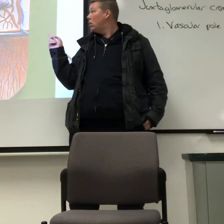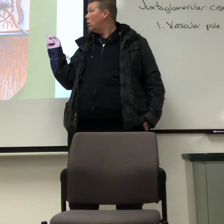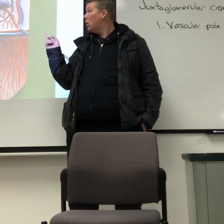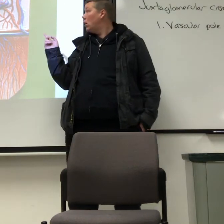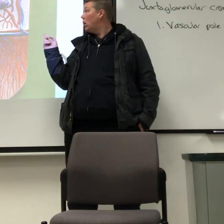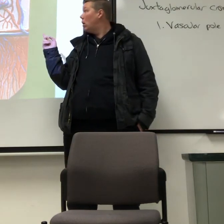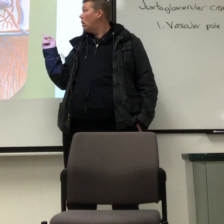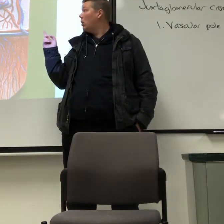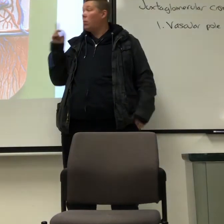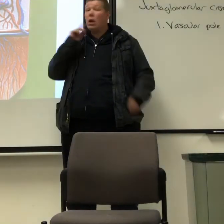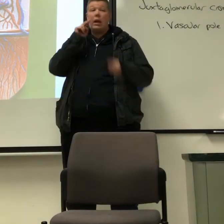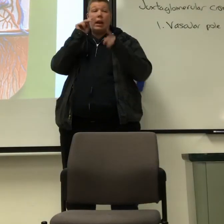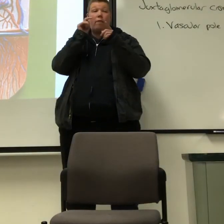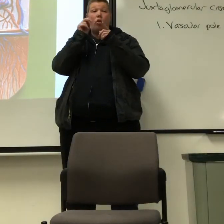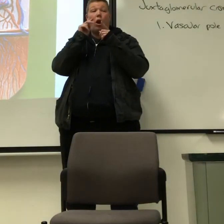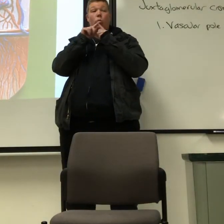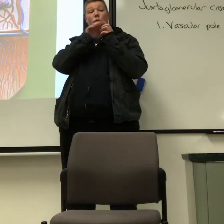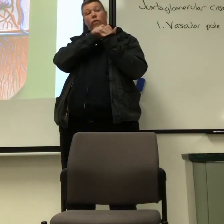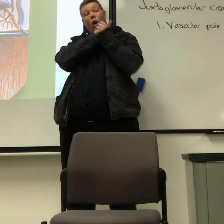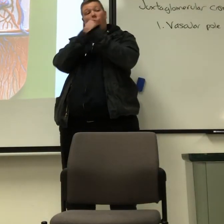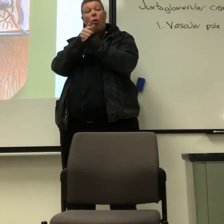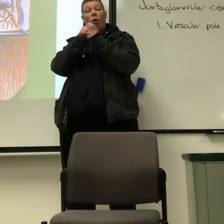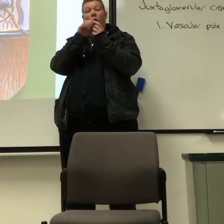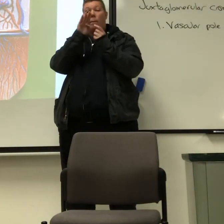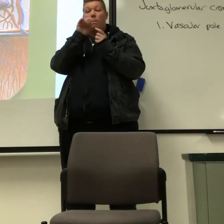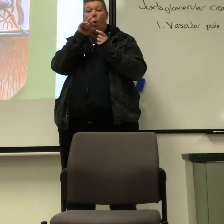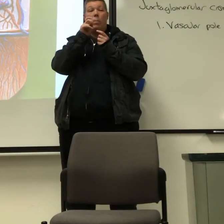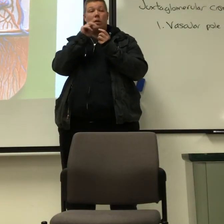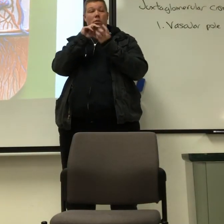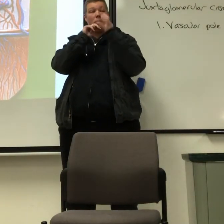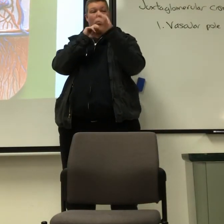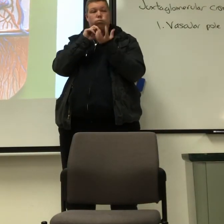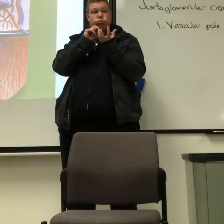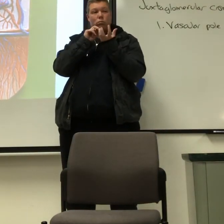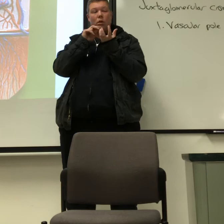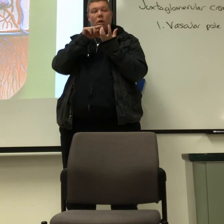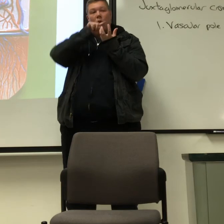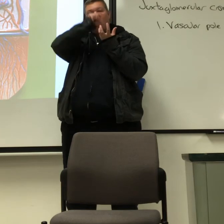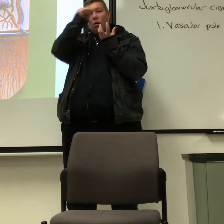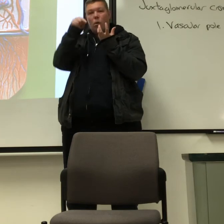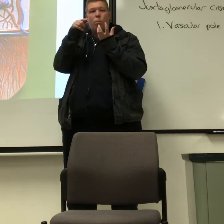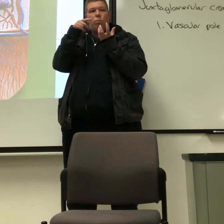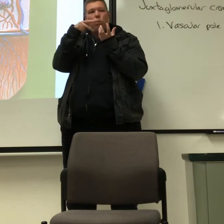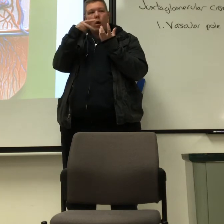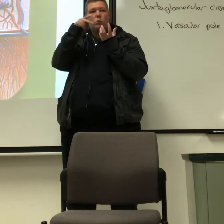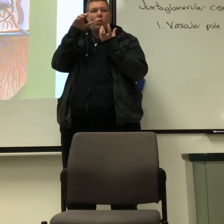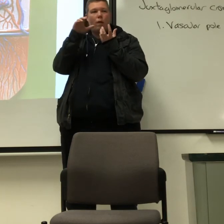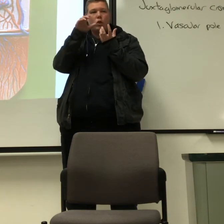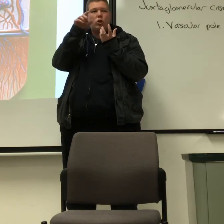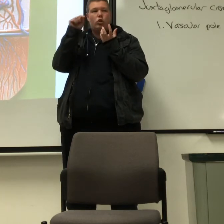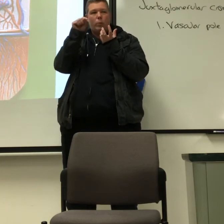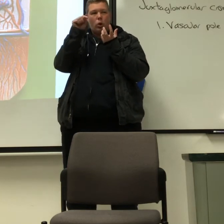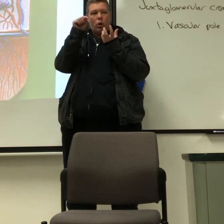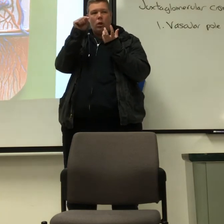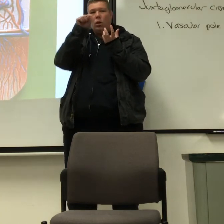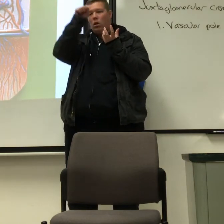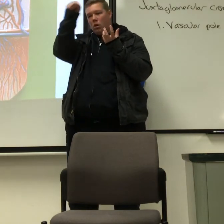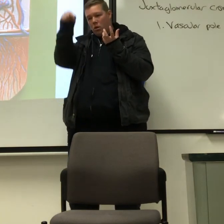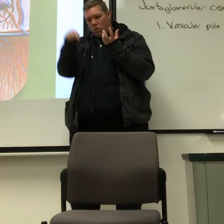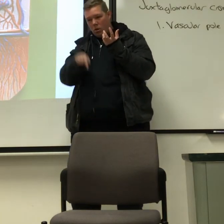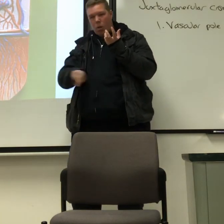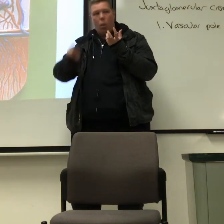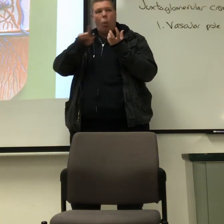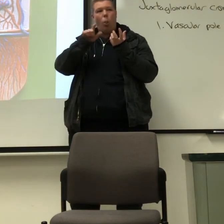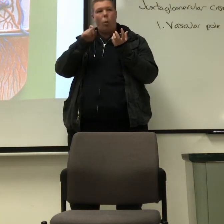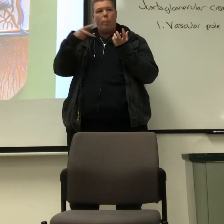But let's follow the nephron. There's my Bowman's capsule. And there's my proximal convoluted tubule going down into the loop of